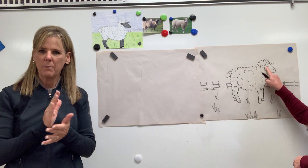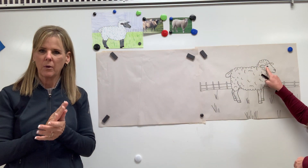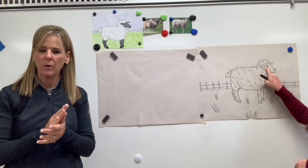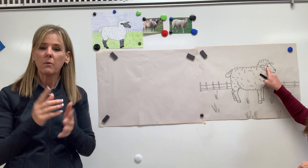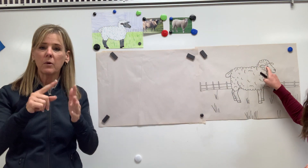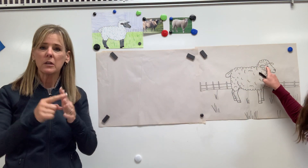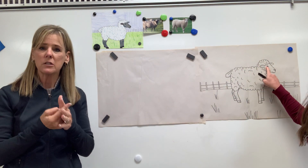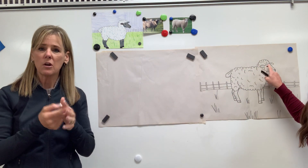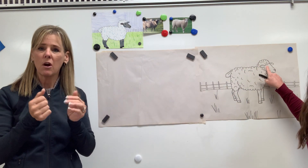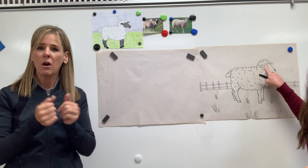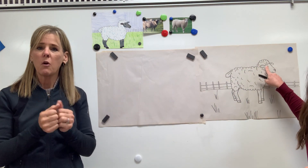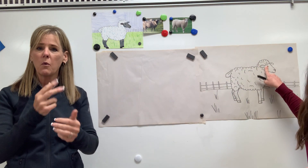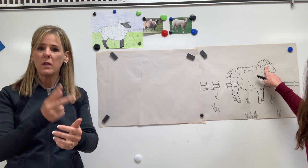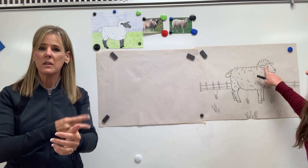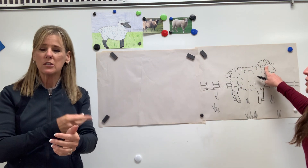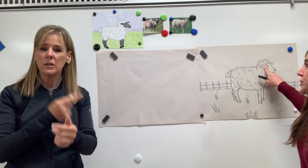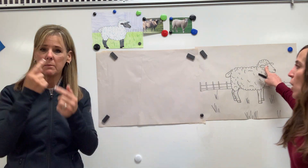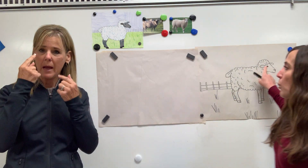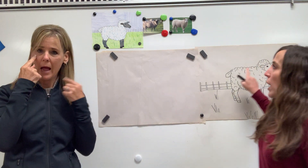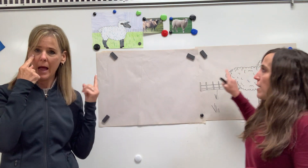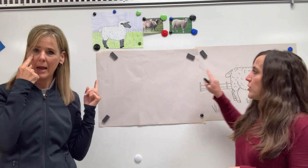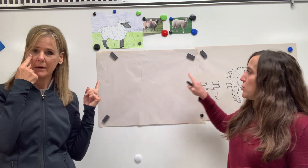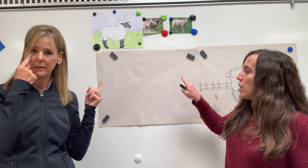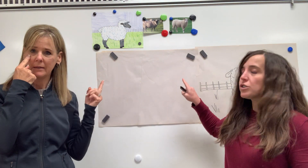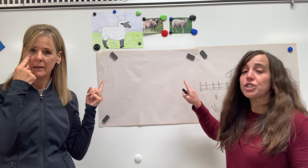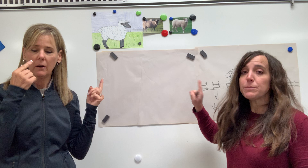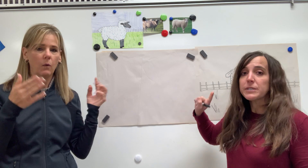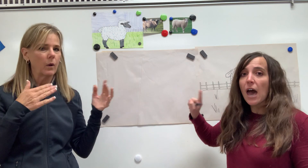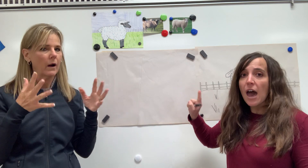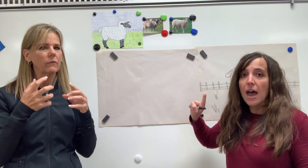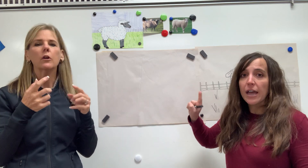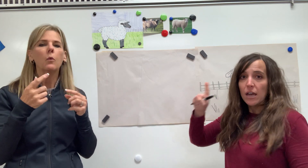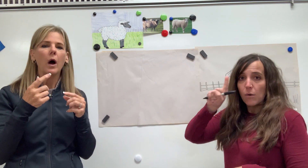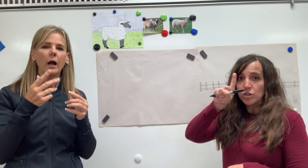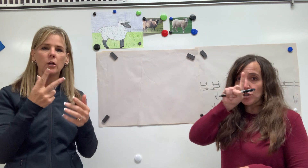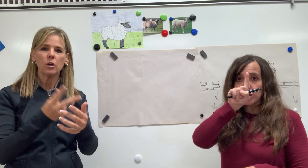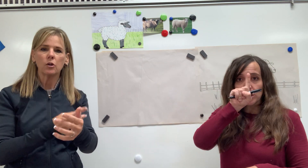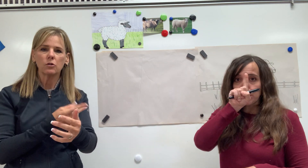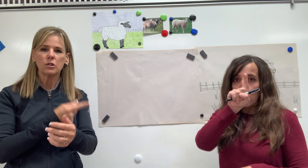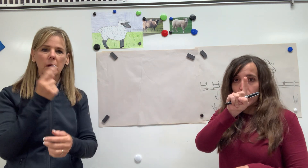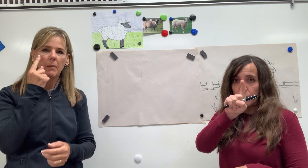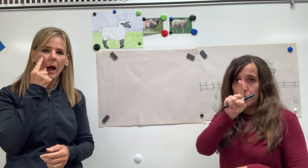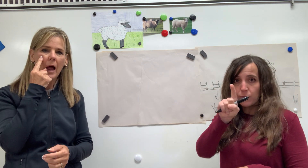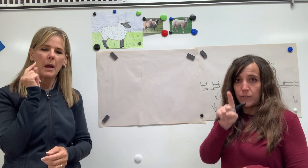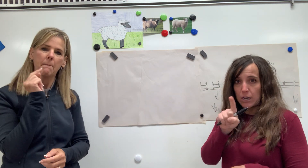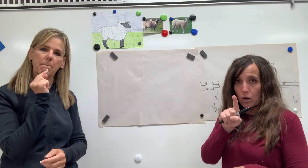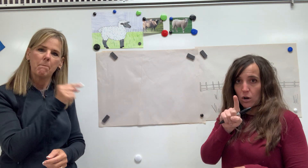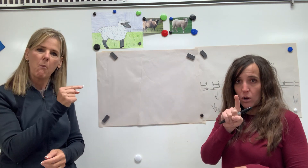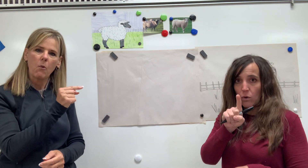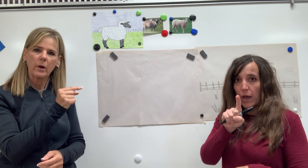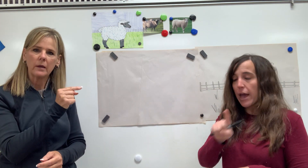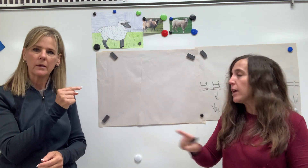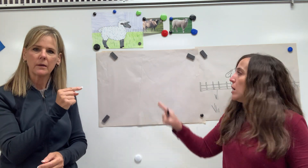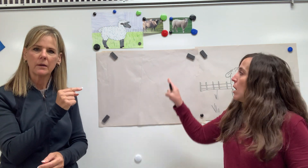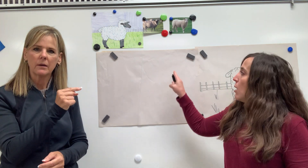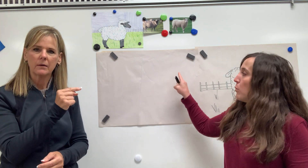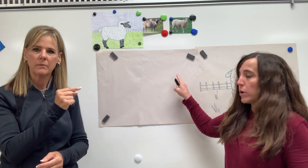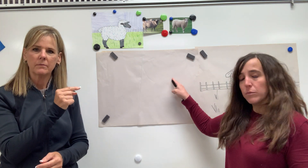with our sheep's eyeball. So wherever you want your sheep's eye, I want you to just point with your finger, okay? Point with